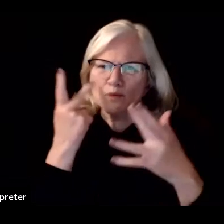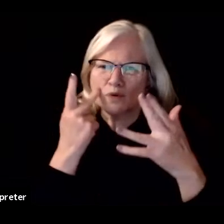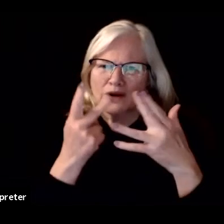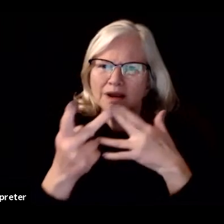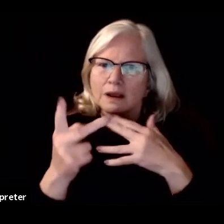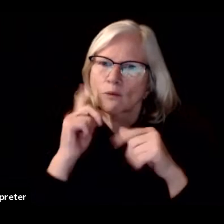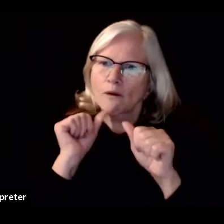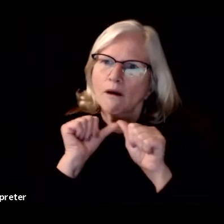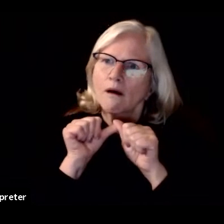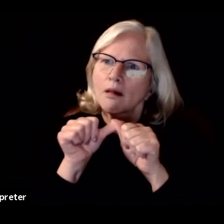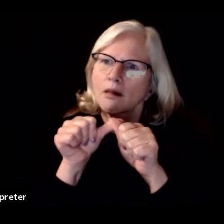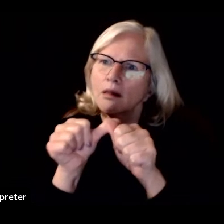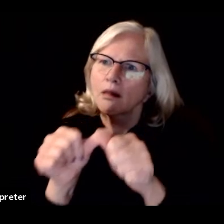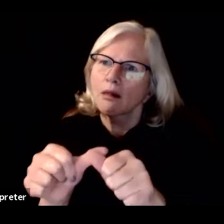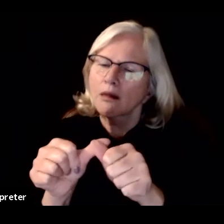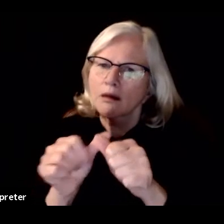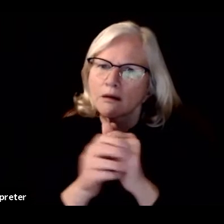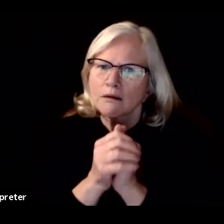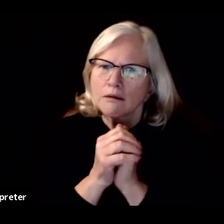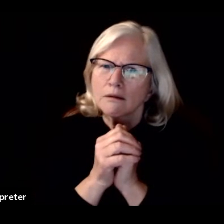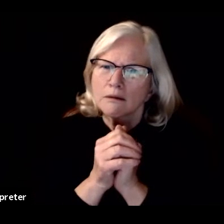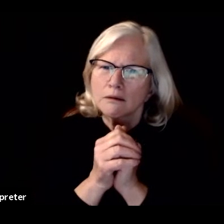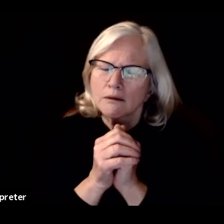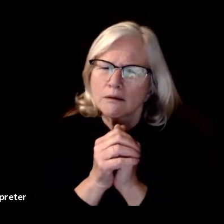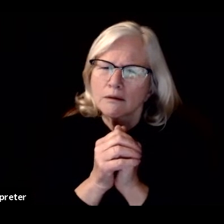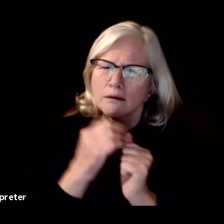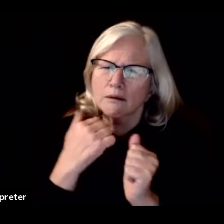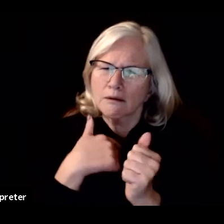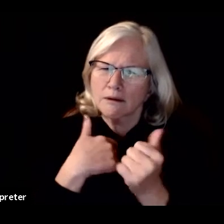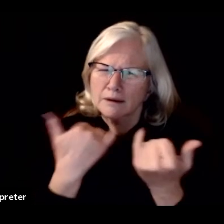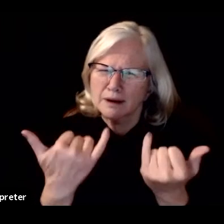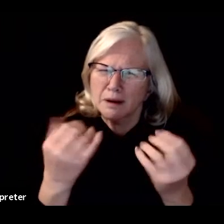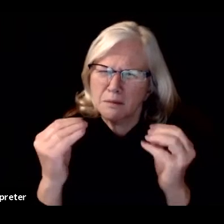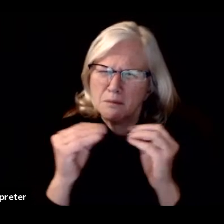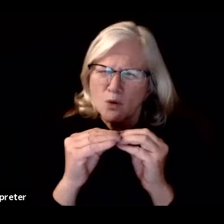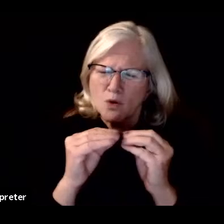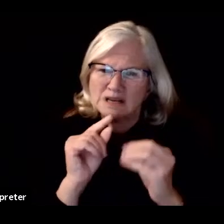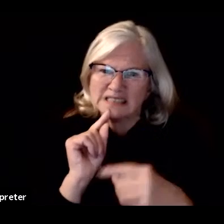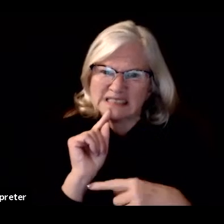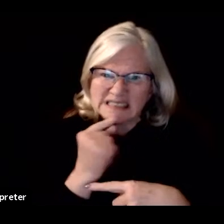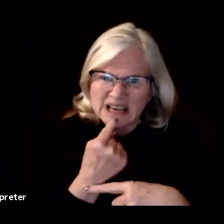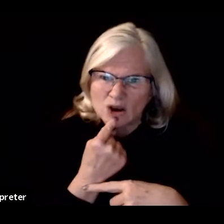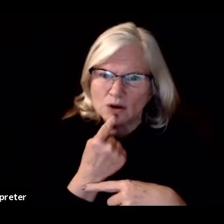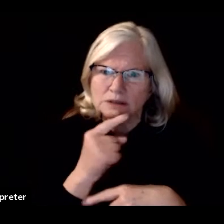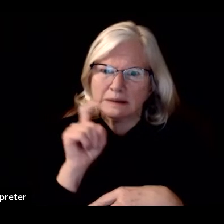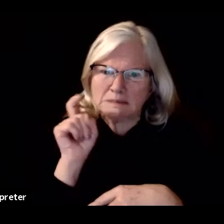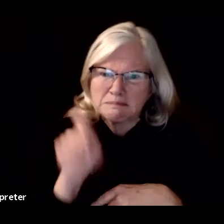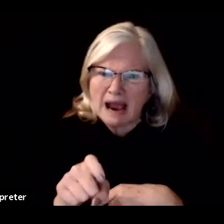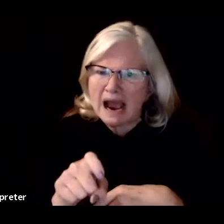we in a more severe kind of hunkering down stage, or is that where we're headed?